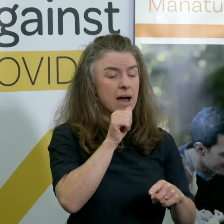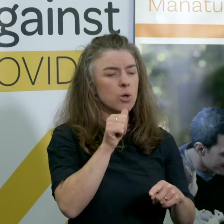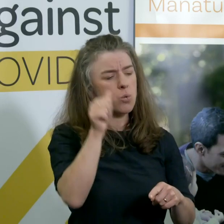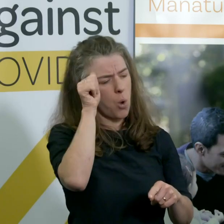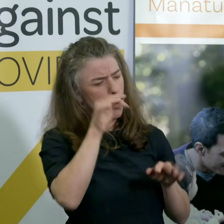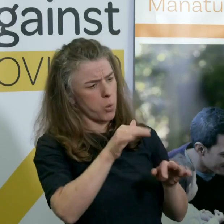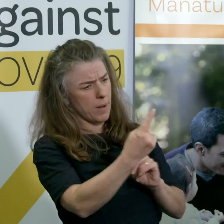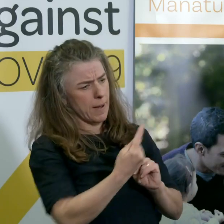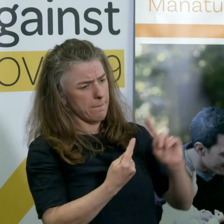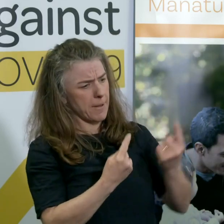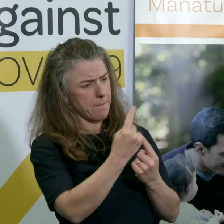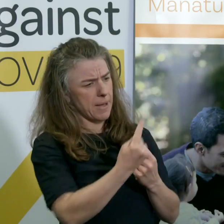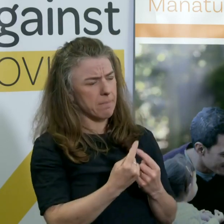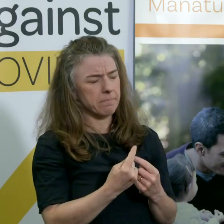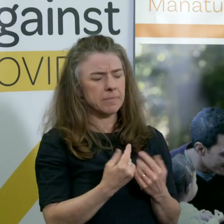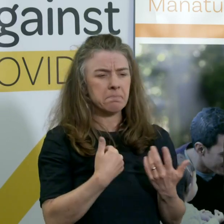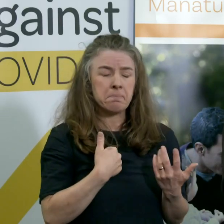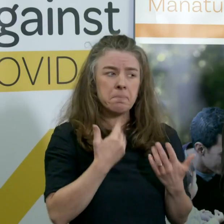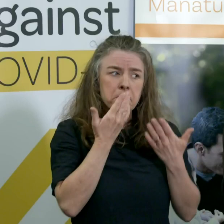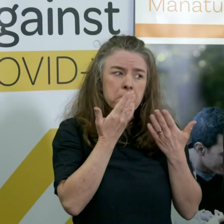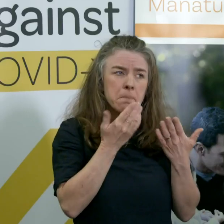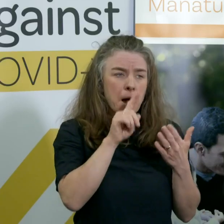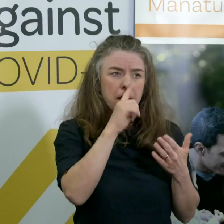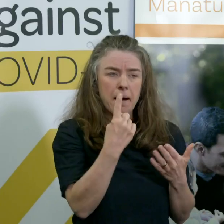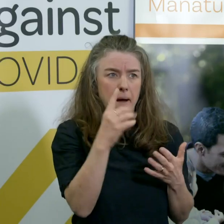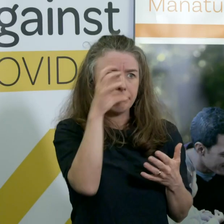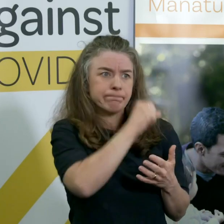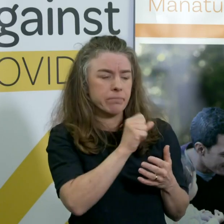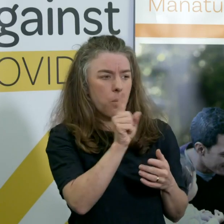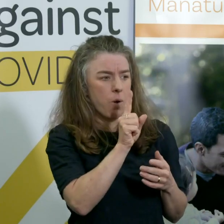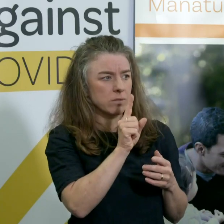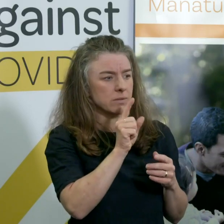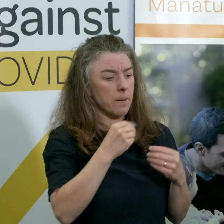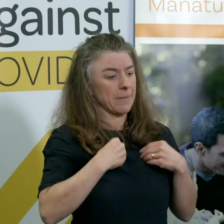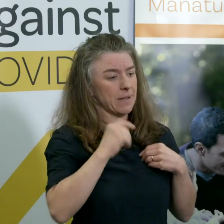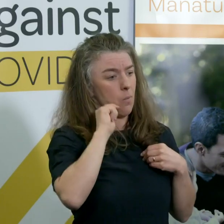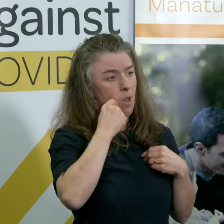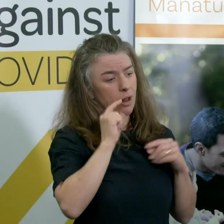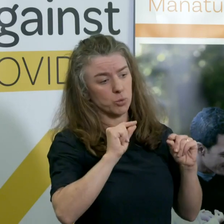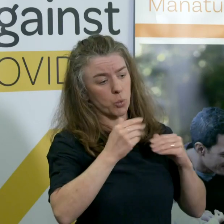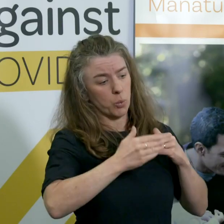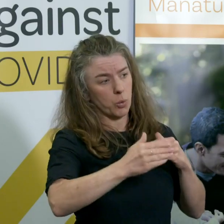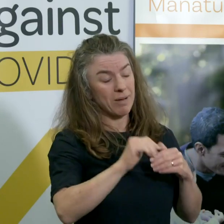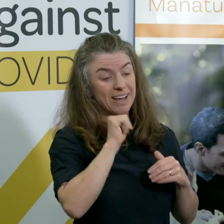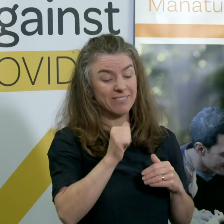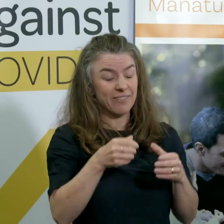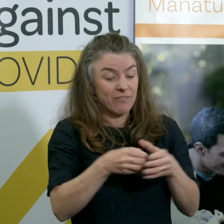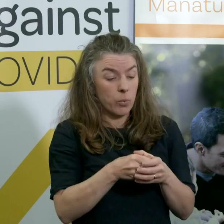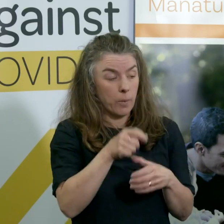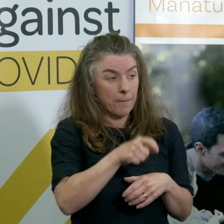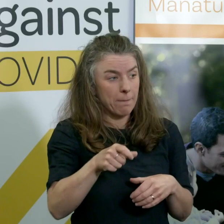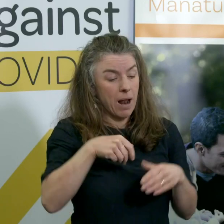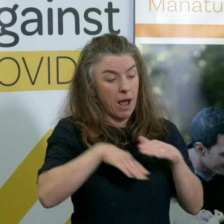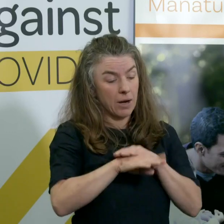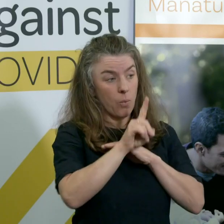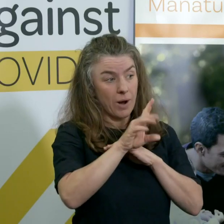Well, I wouldn't want to speculate on that. I think what we can do is if there's a relatively modest number of people, less than 100 in a